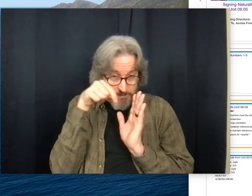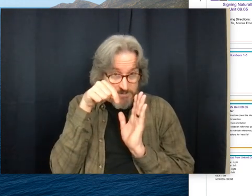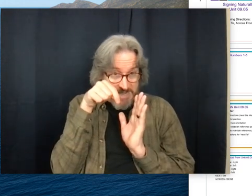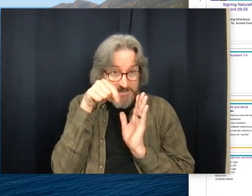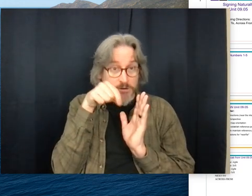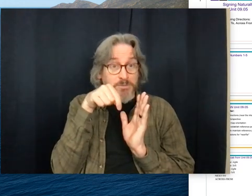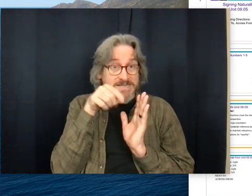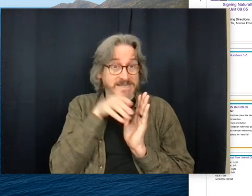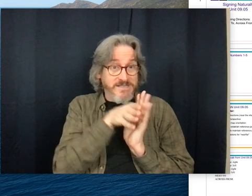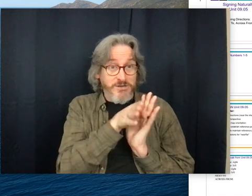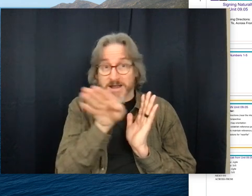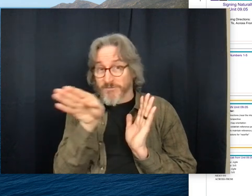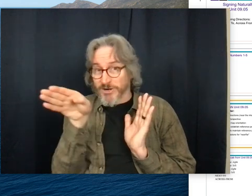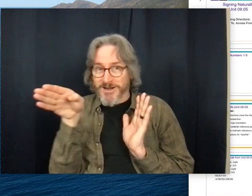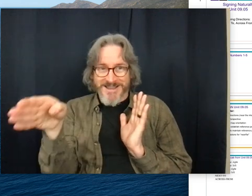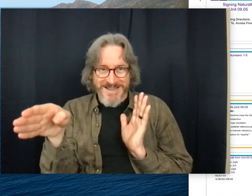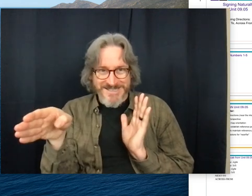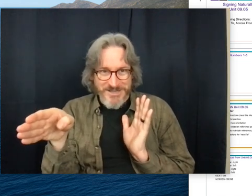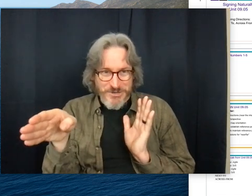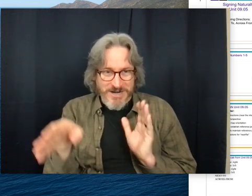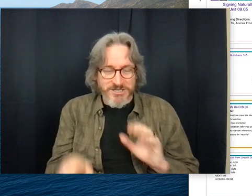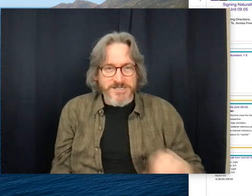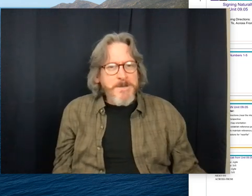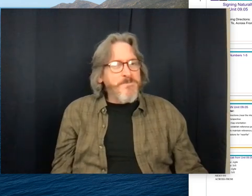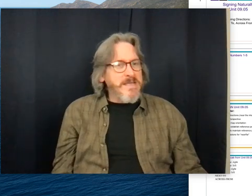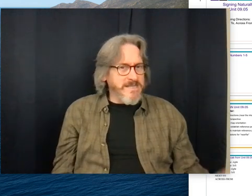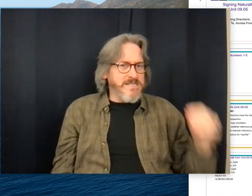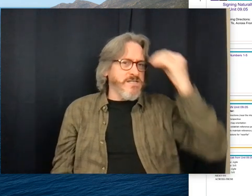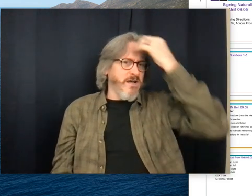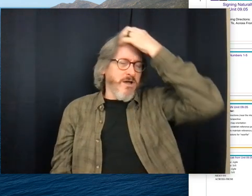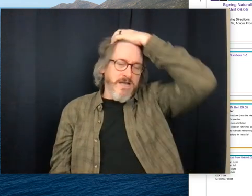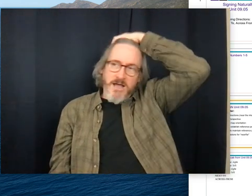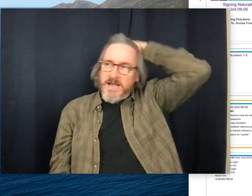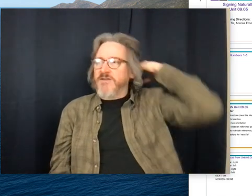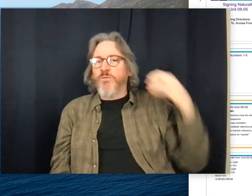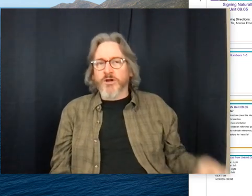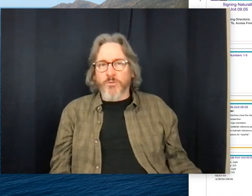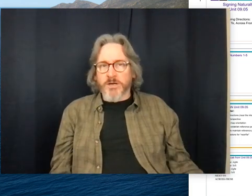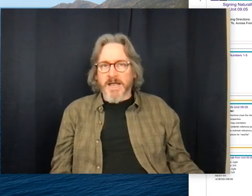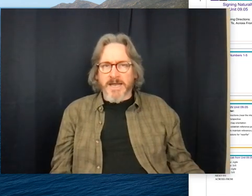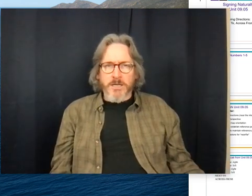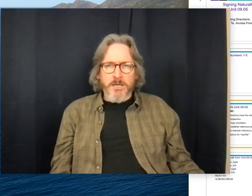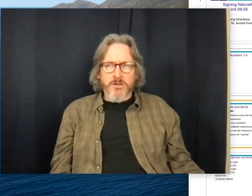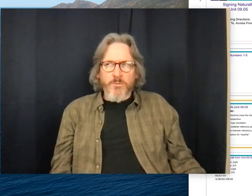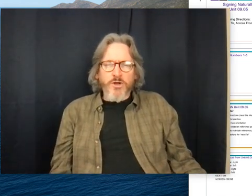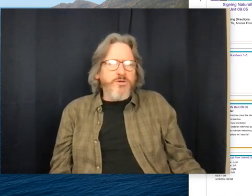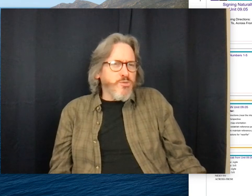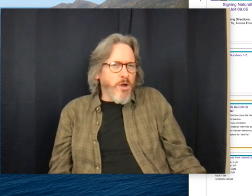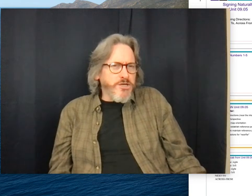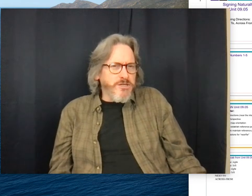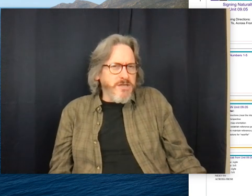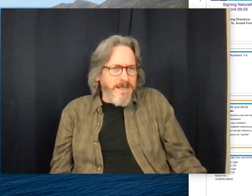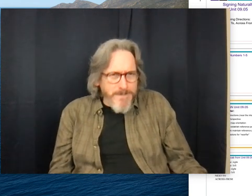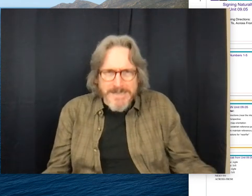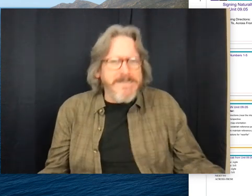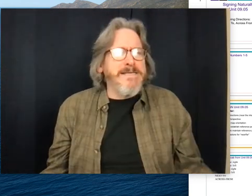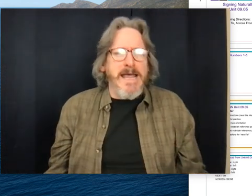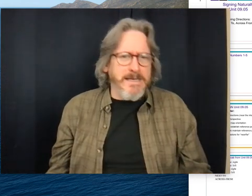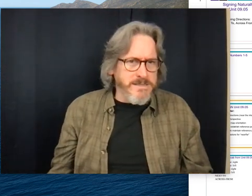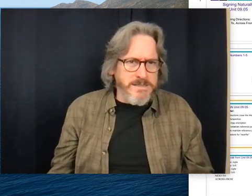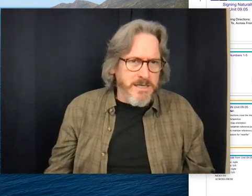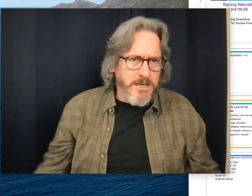take their place as the driver and see the directions. This is a kind of weird one, and the more you just watch, it